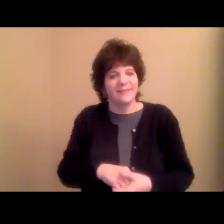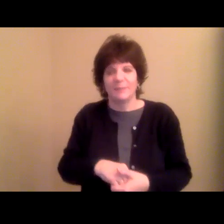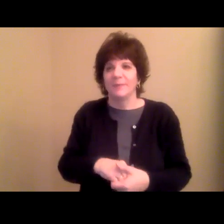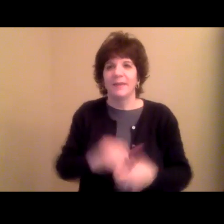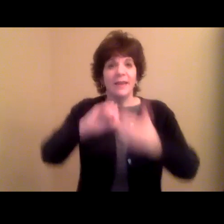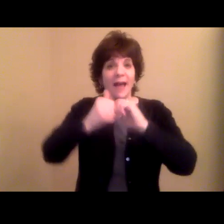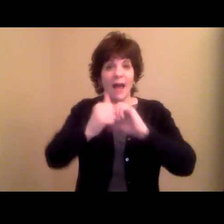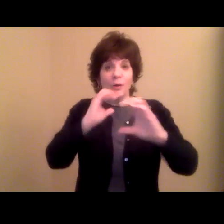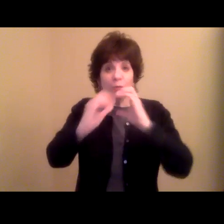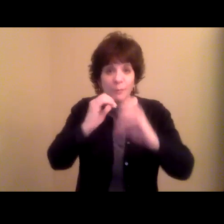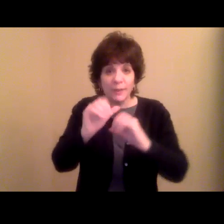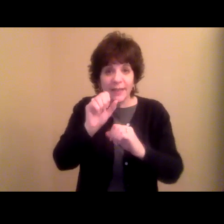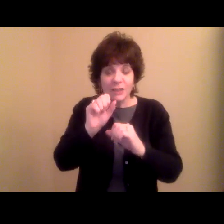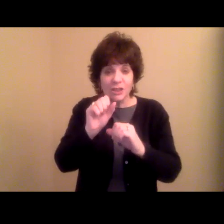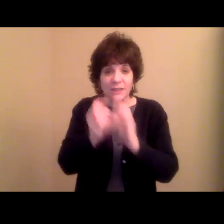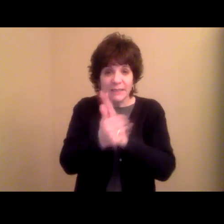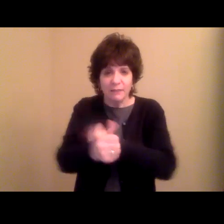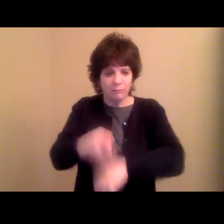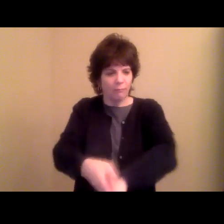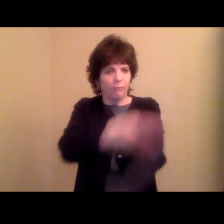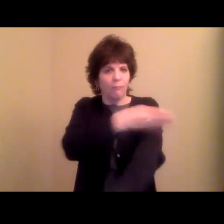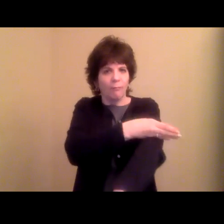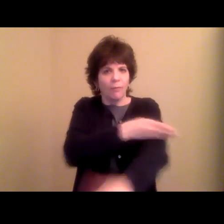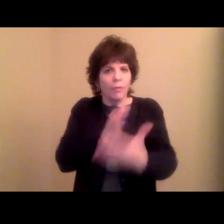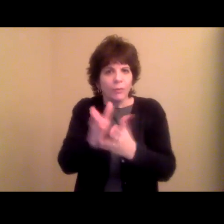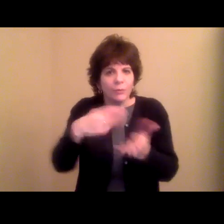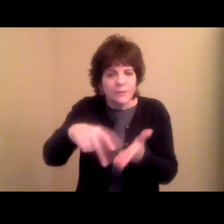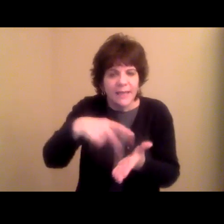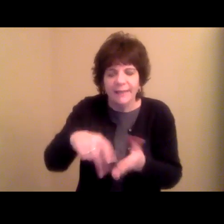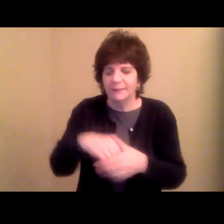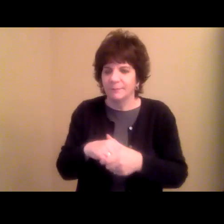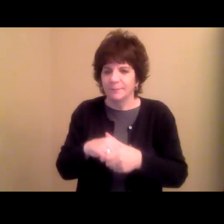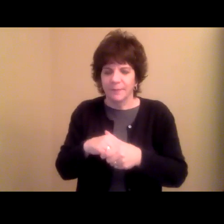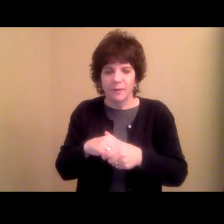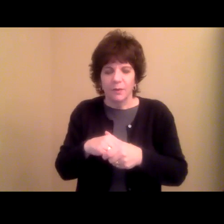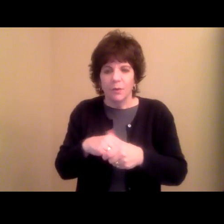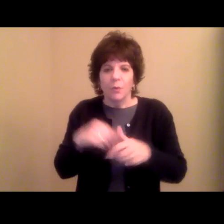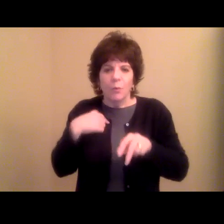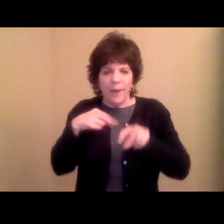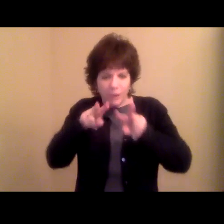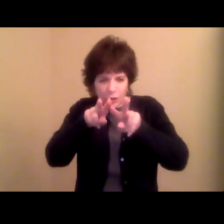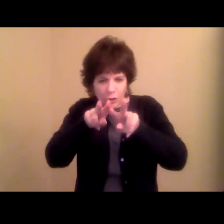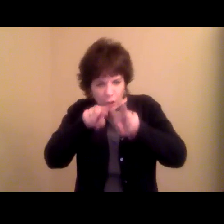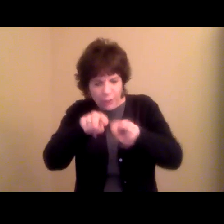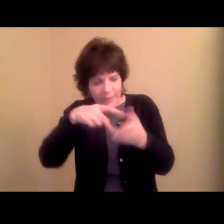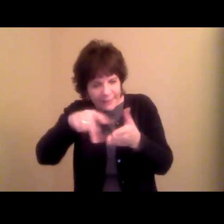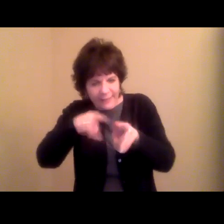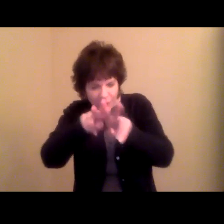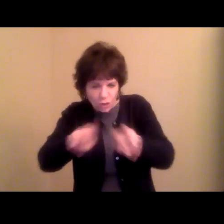Communication skills are learned in dance. The analyzing, critical and